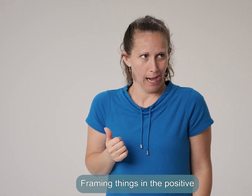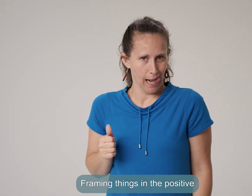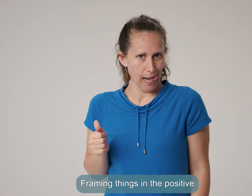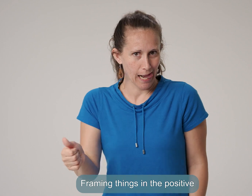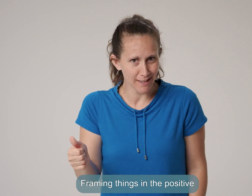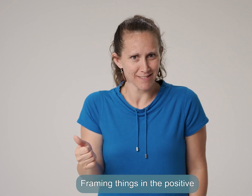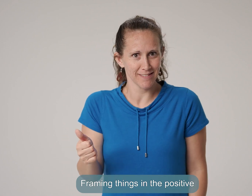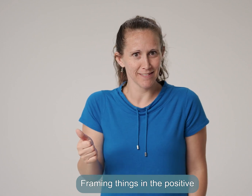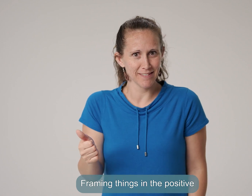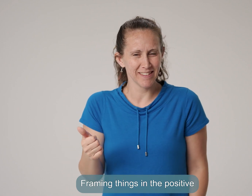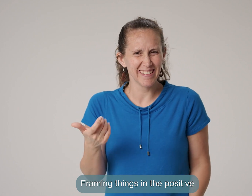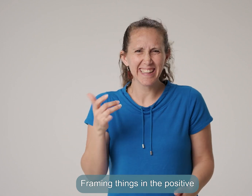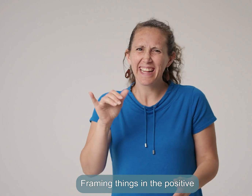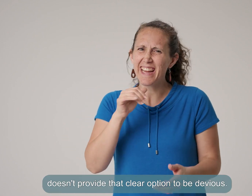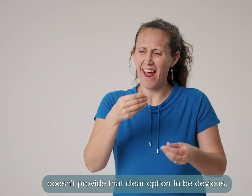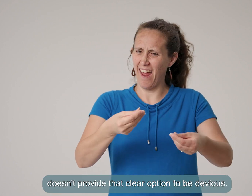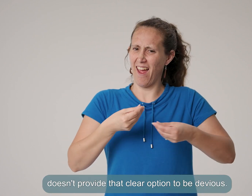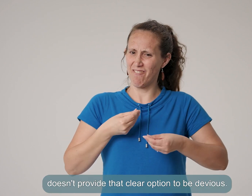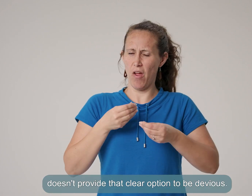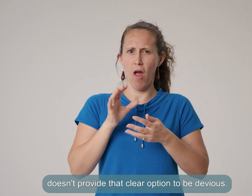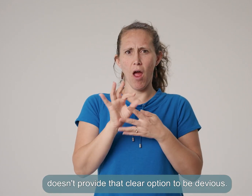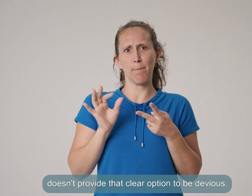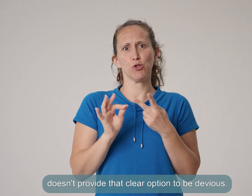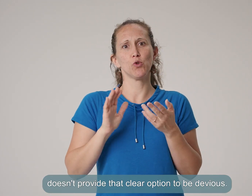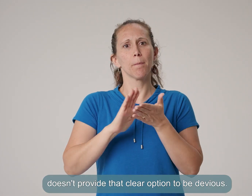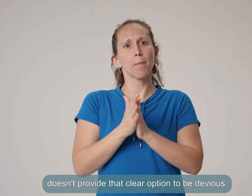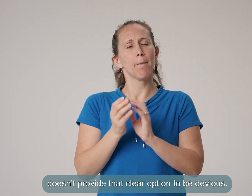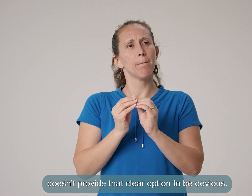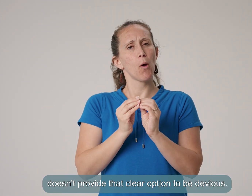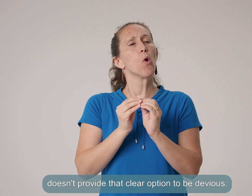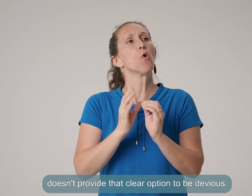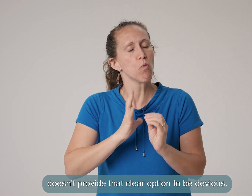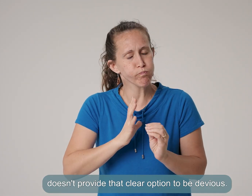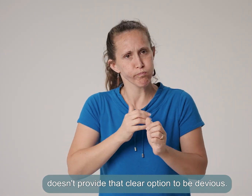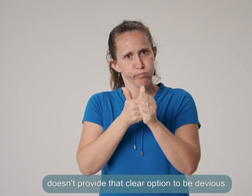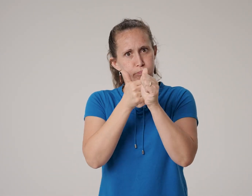Framing things in the positive doesn't provide that clear option to be devious.